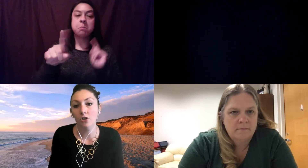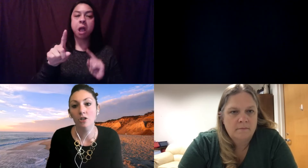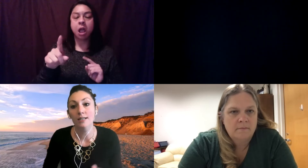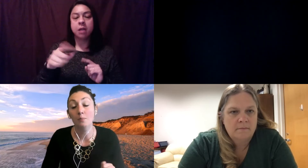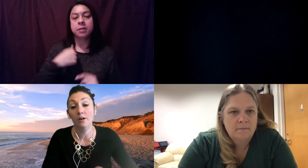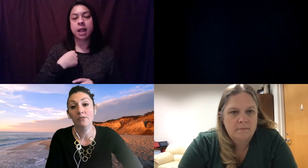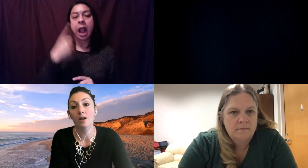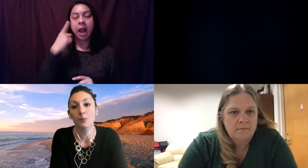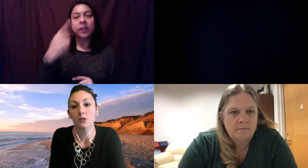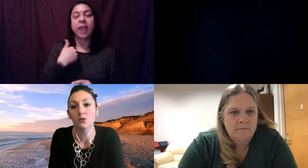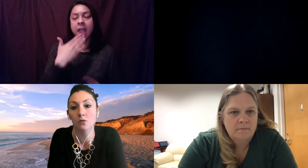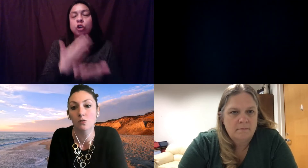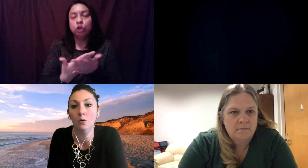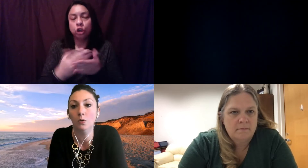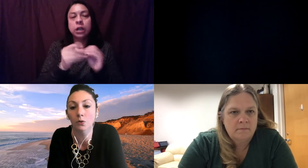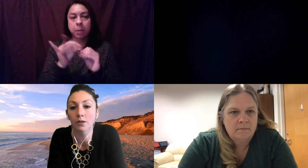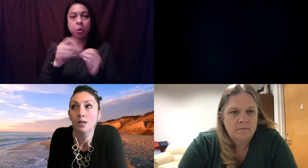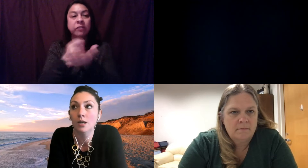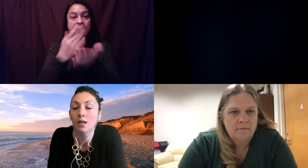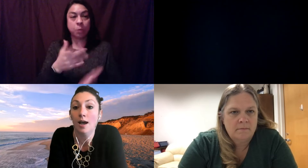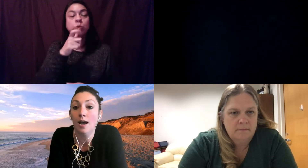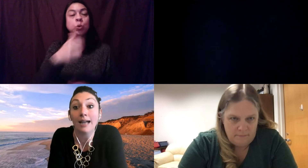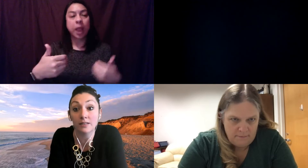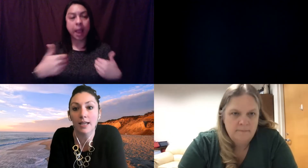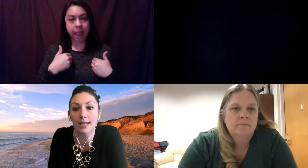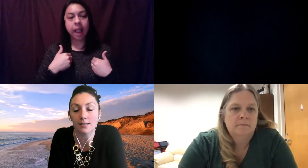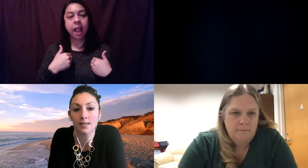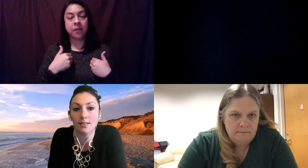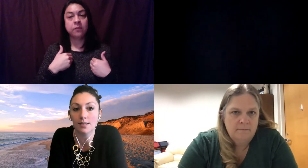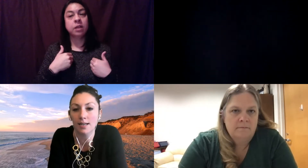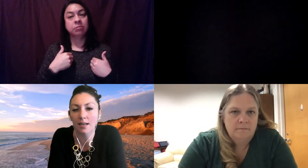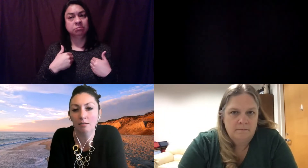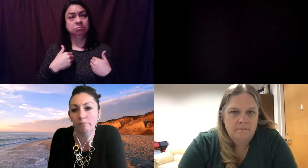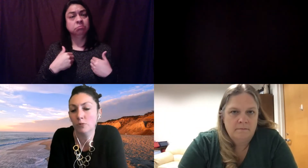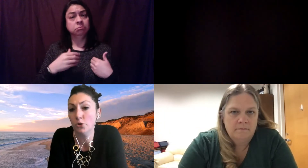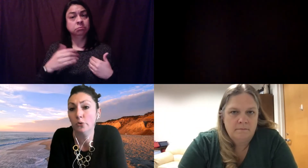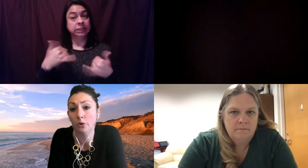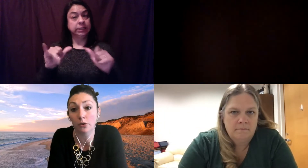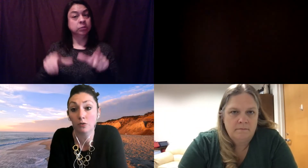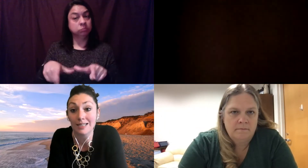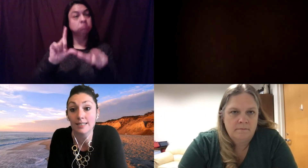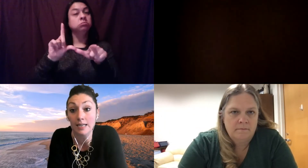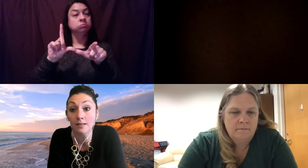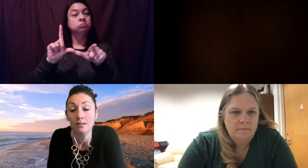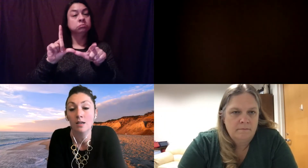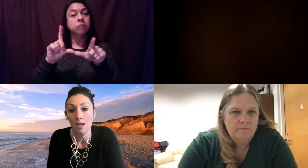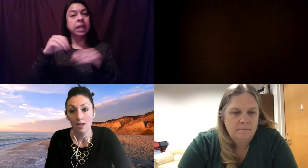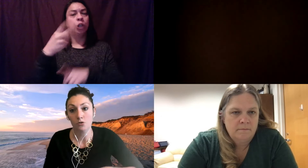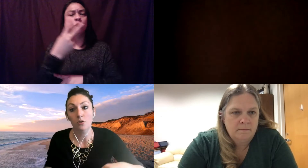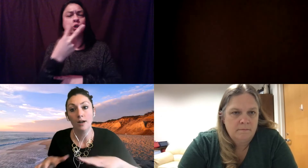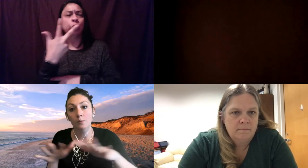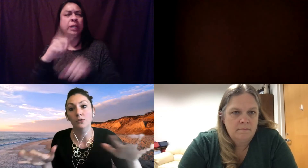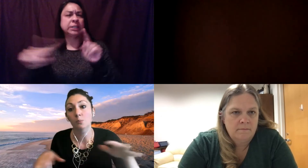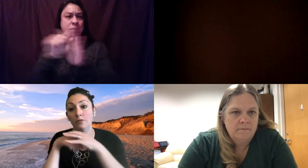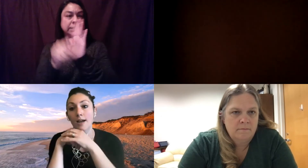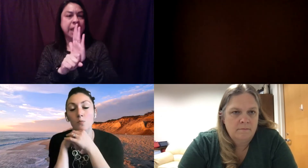have a good number of therapists who hold active licenses in 2 or 3 states. And so